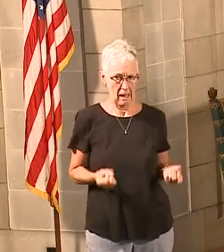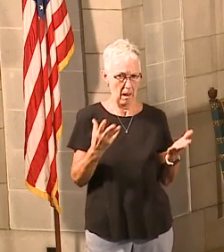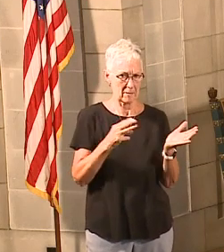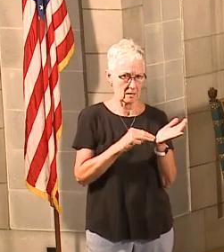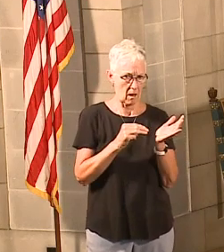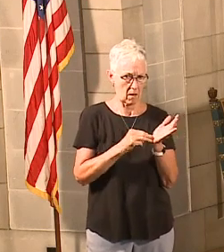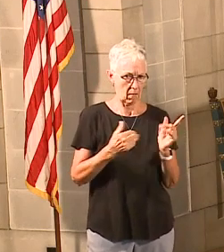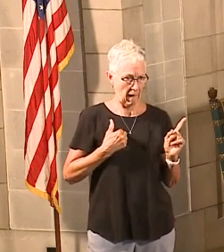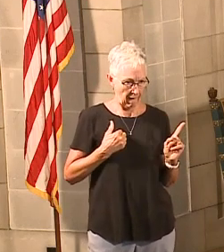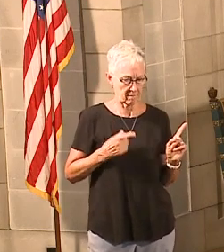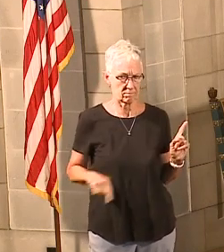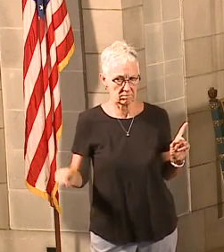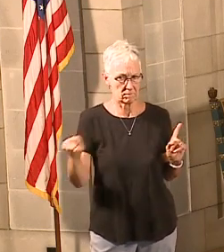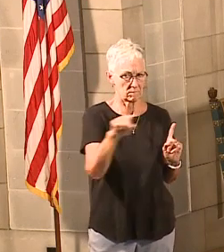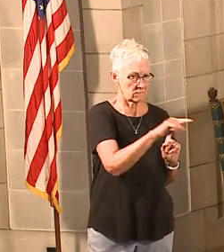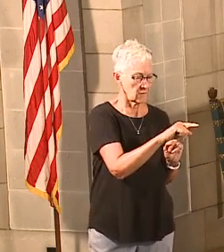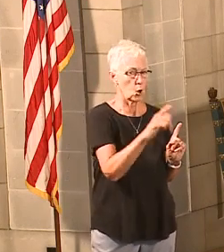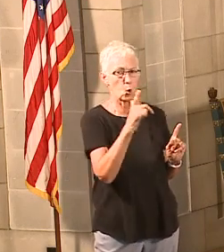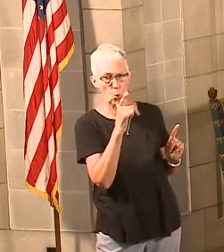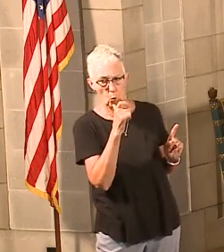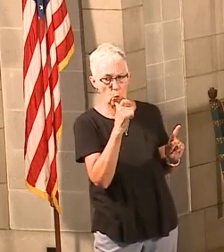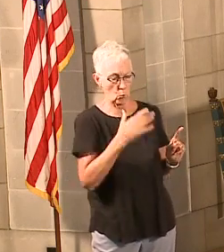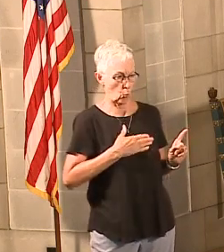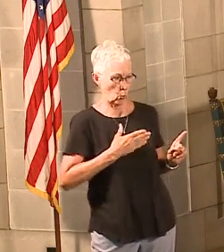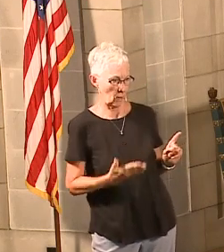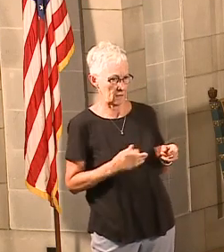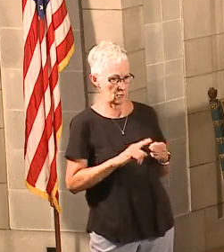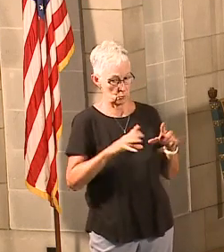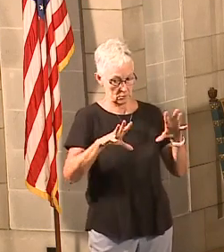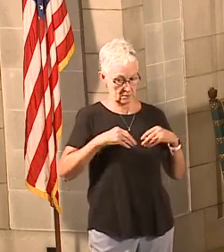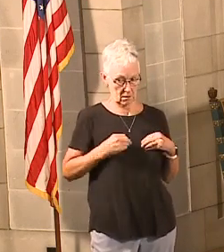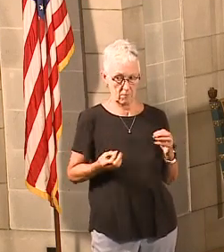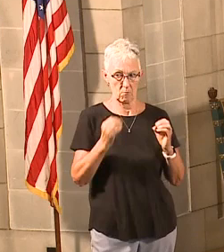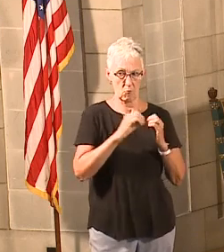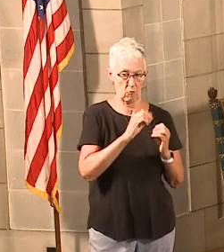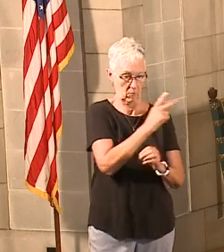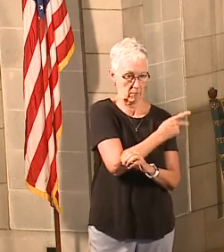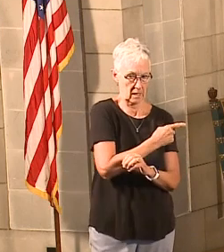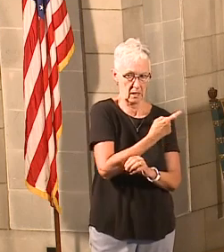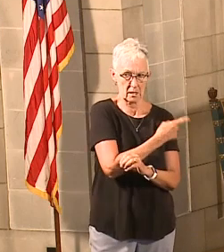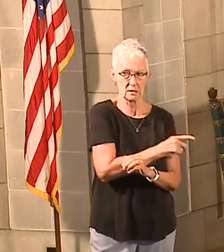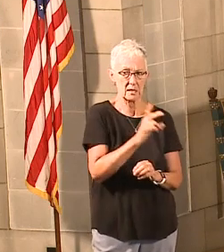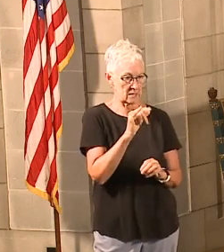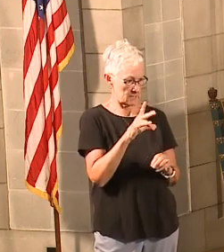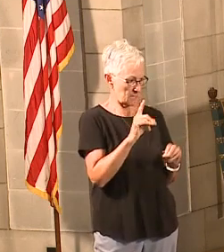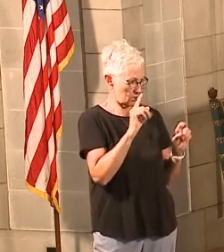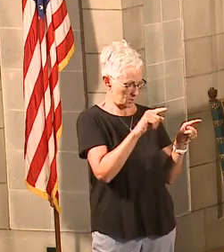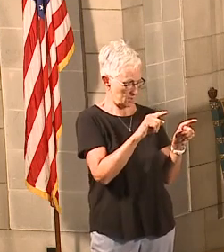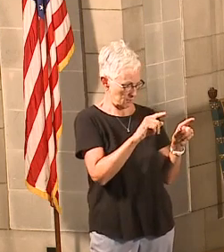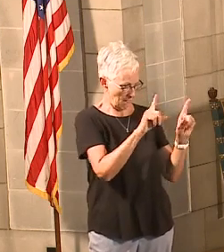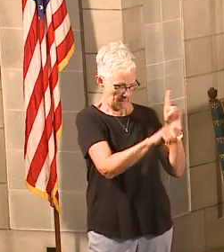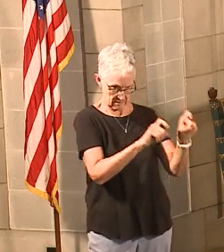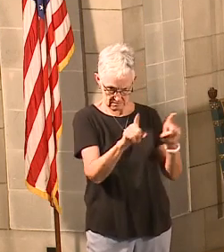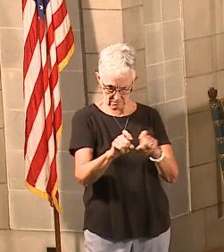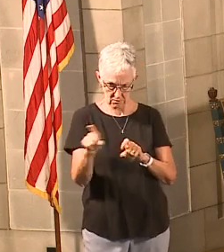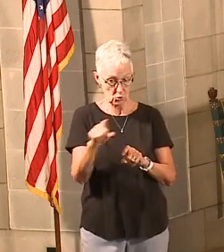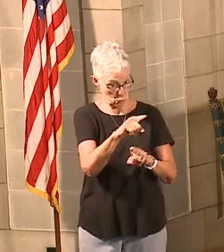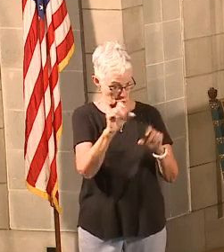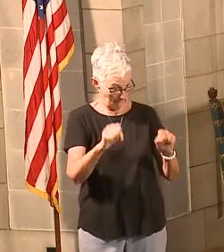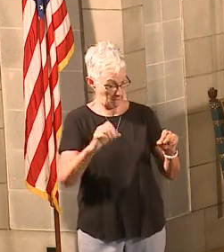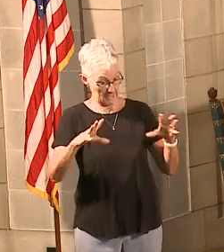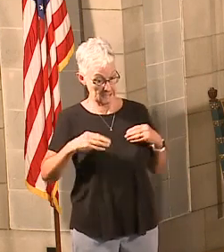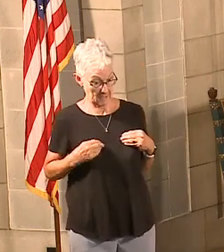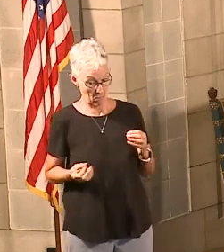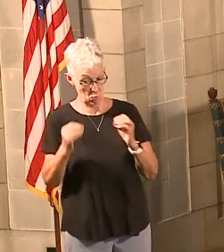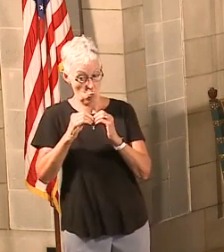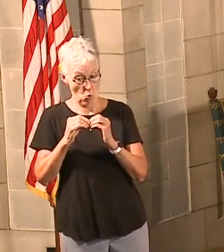also had them do stress tests looking at the potential capacity, the additional members that might be coming on based on the area of the state that